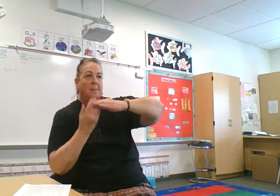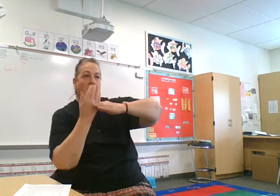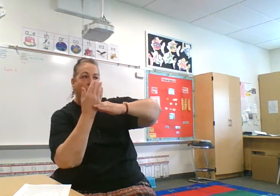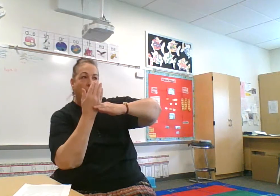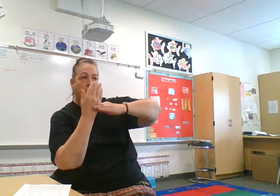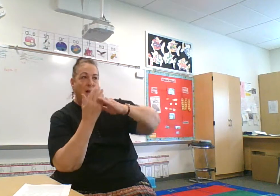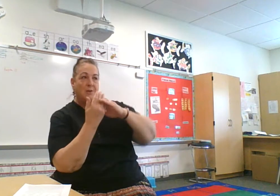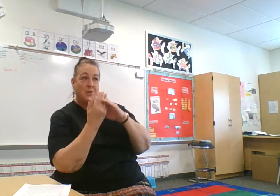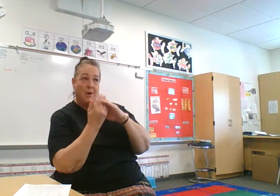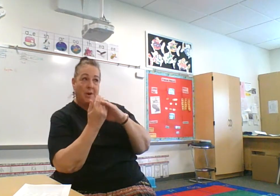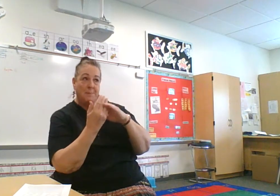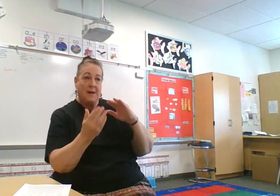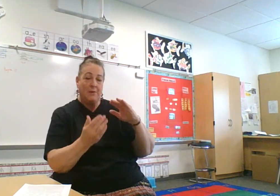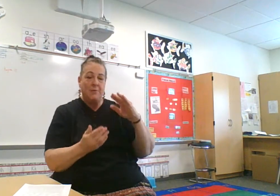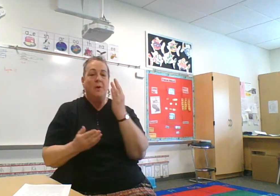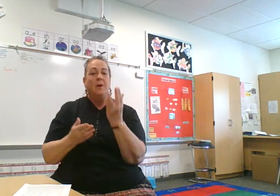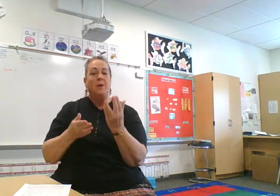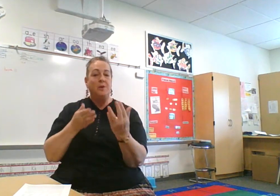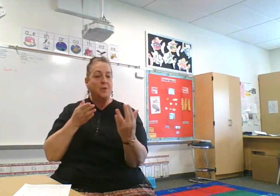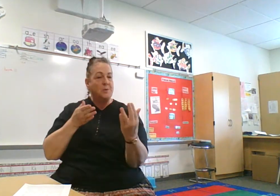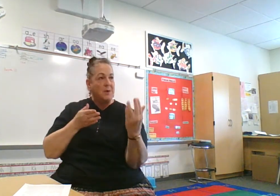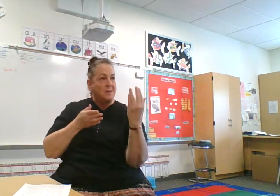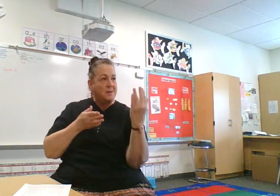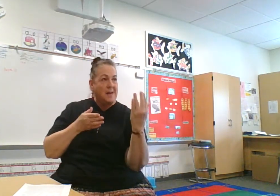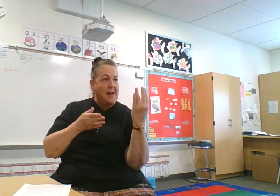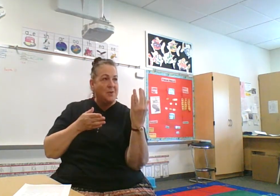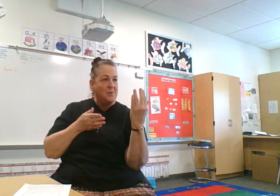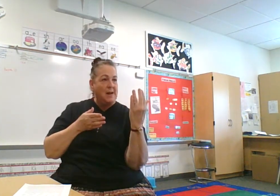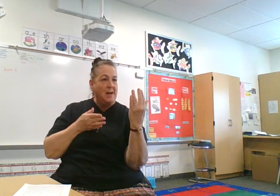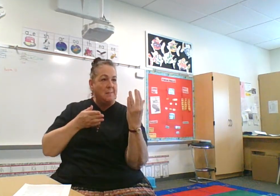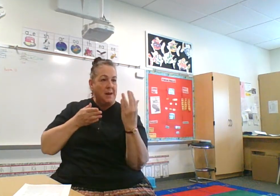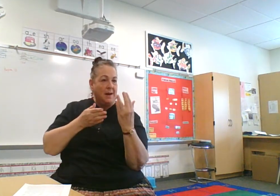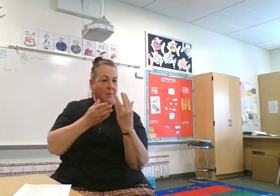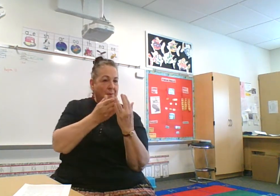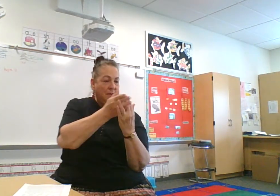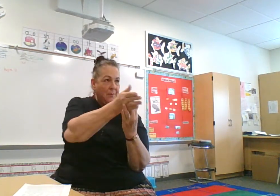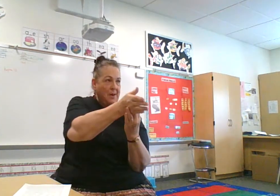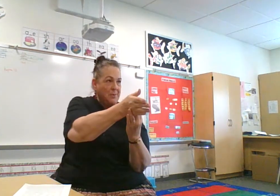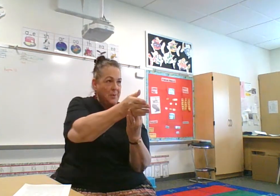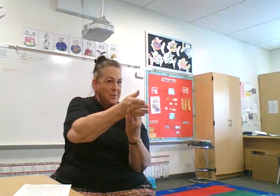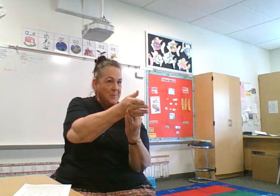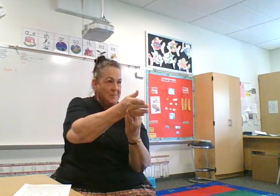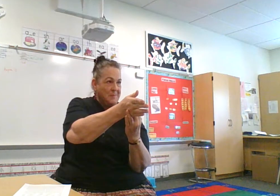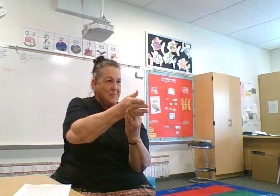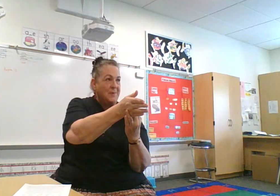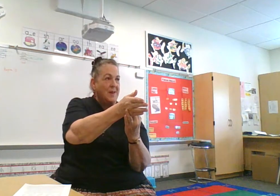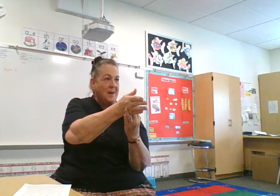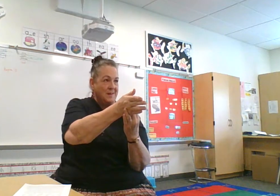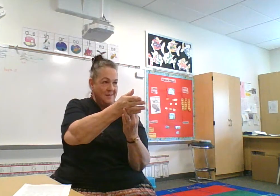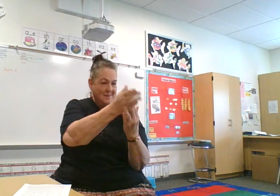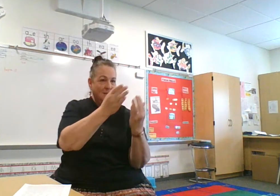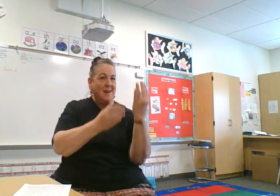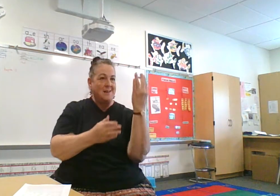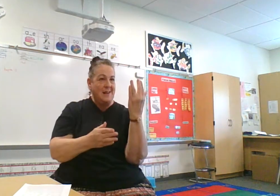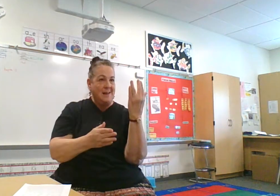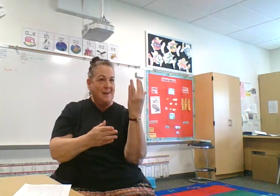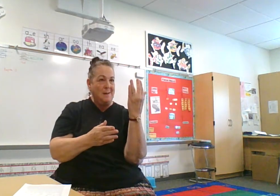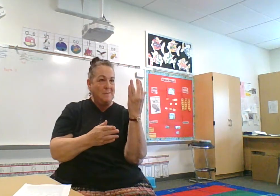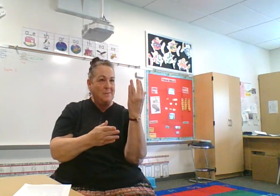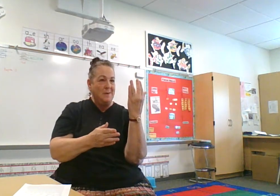up. That's sharp. Be careful. You just want to stand straight up and go right through. Yeah. Yeah. Stand it up